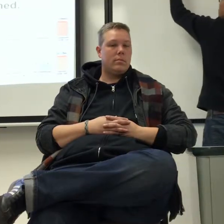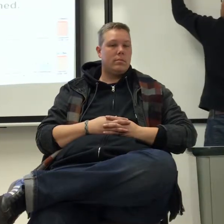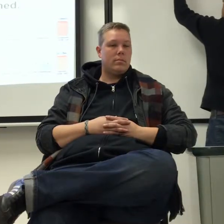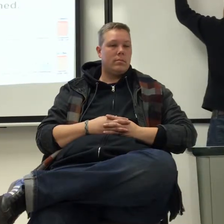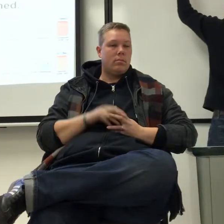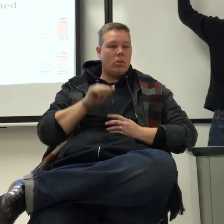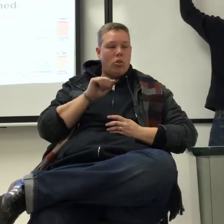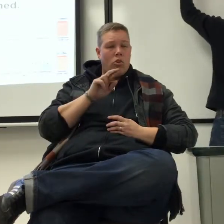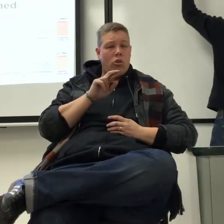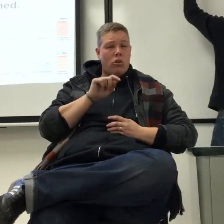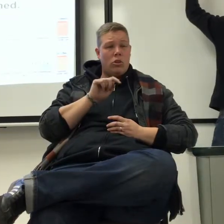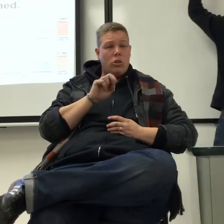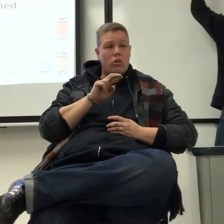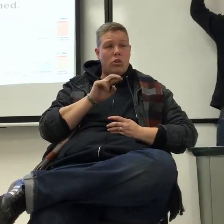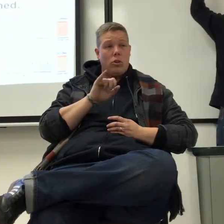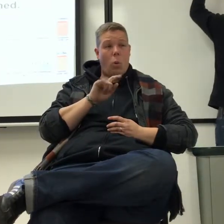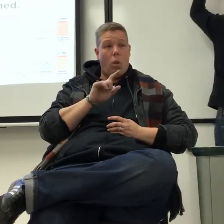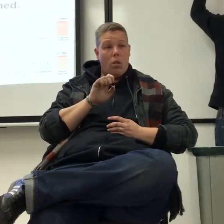Arterial